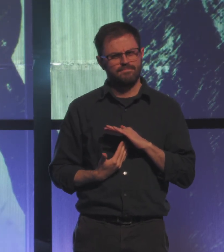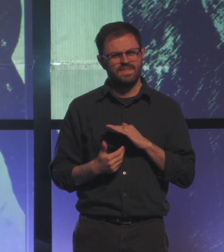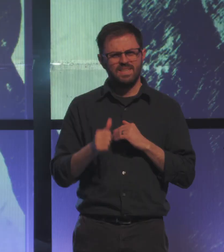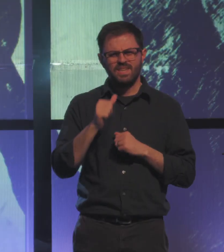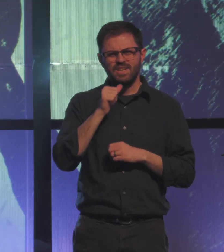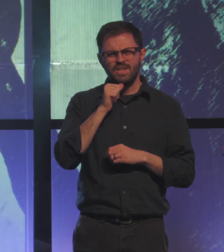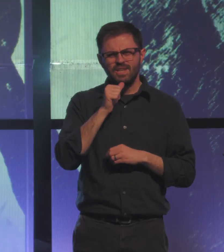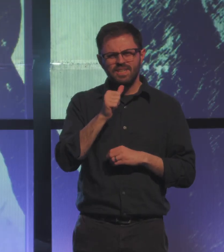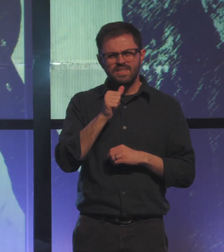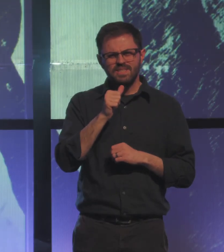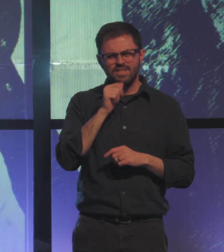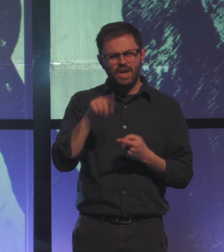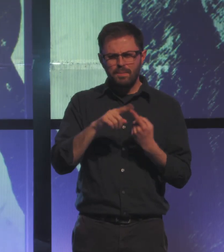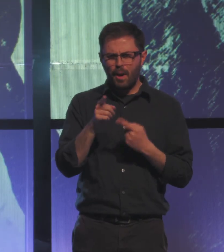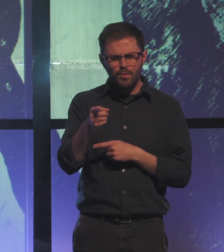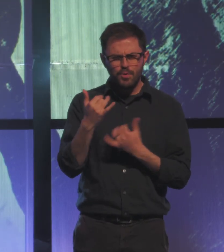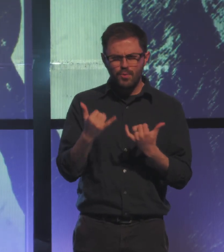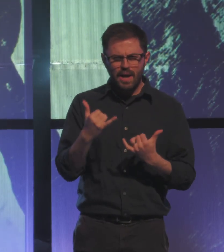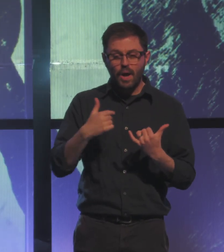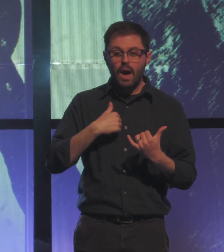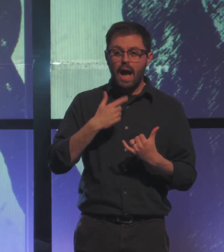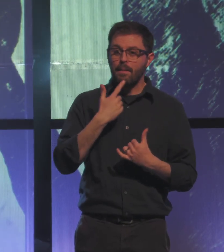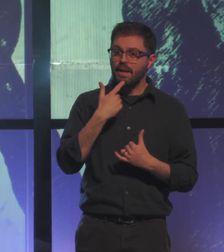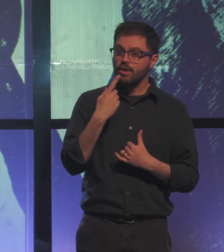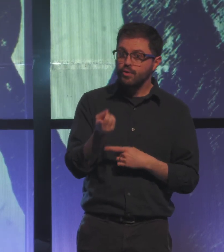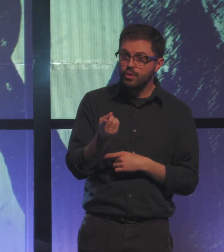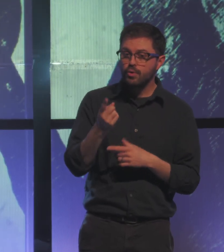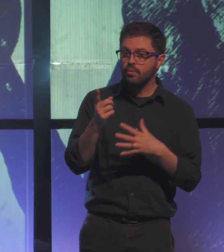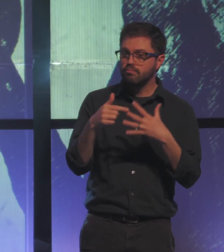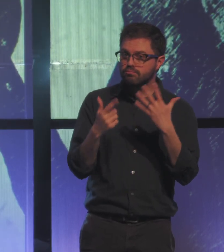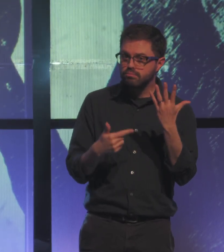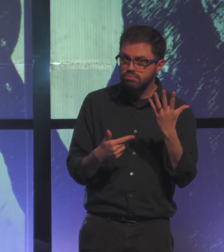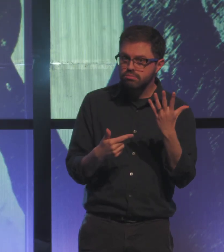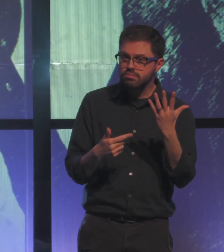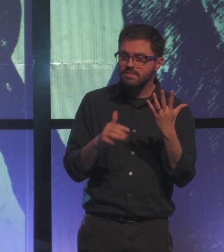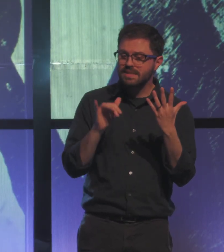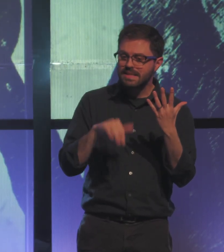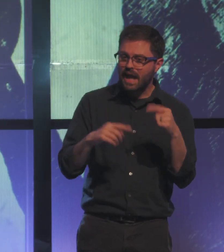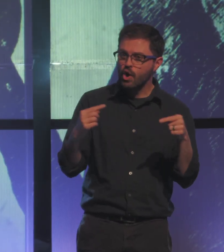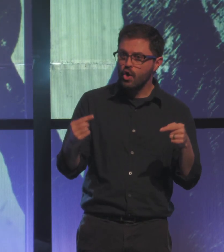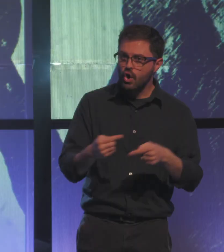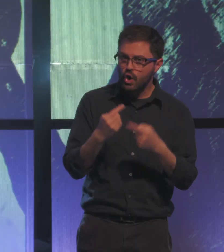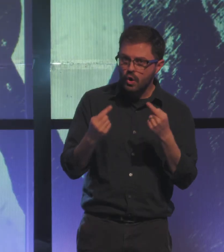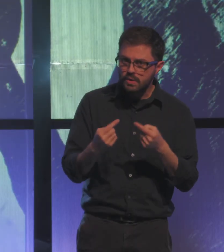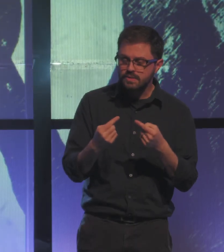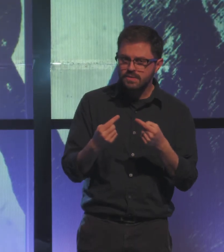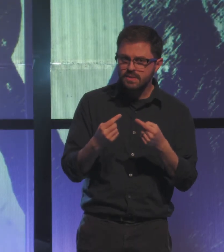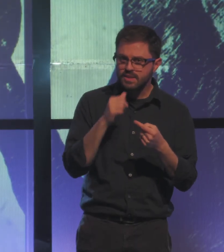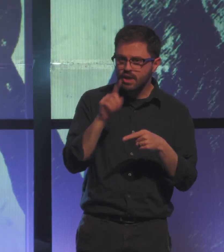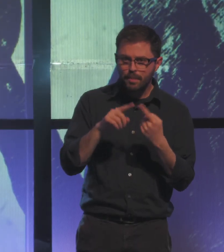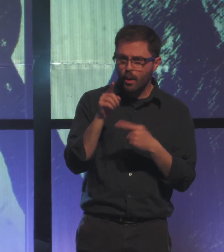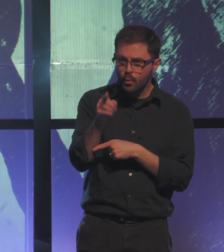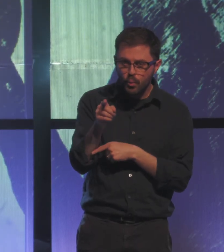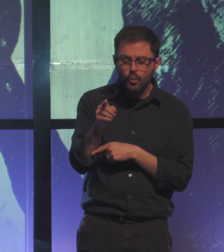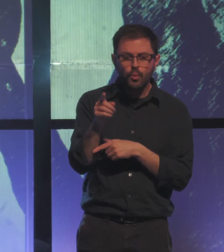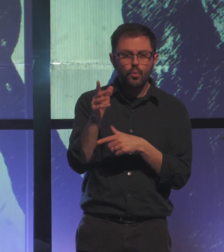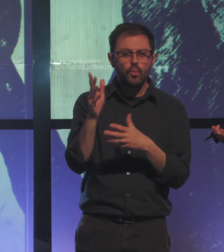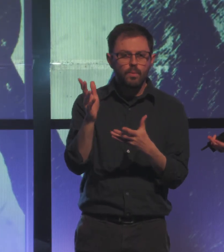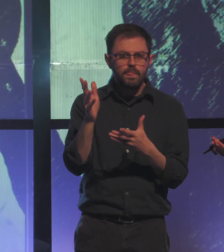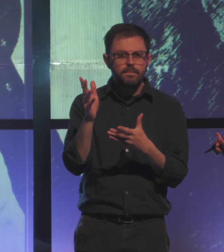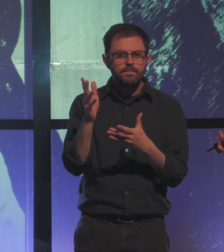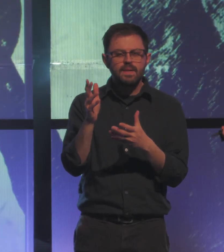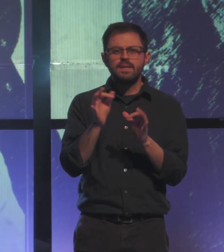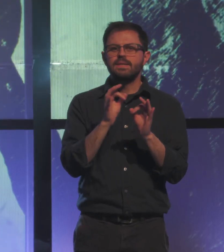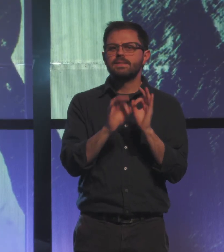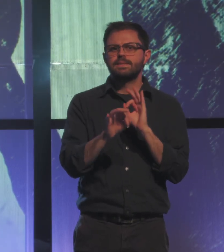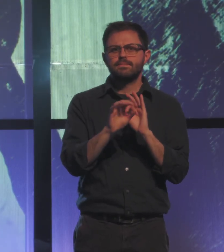do not make this about you right now. I am telling you that da-da-da hurts. Simple questions like, how are you